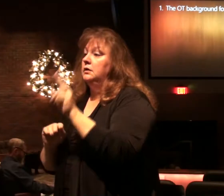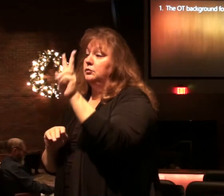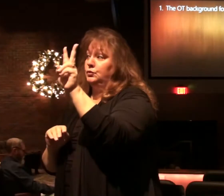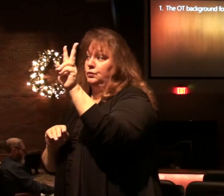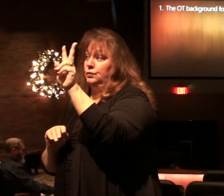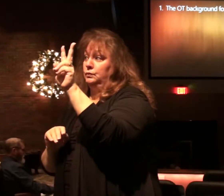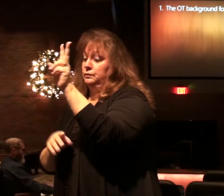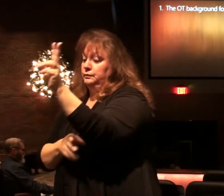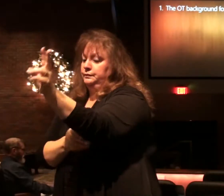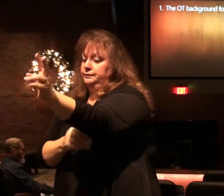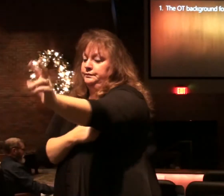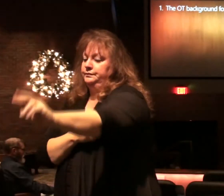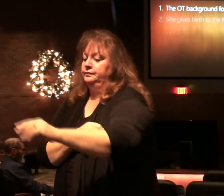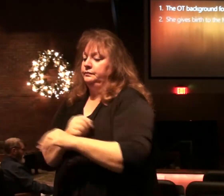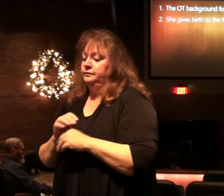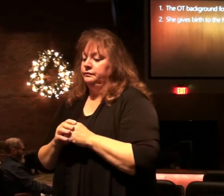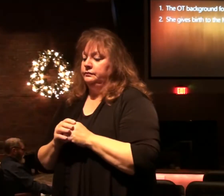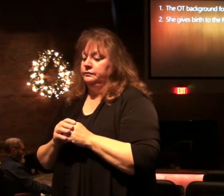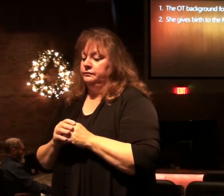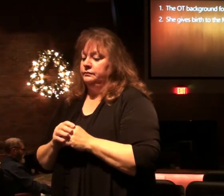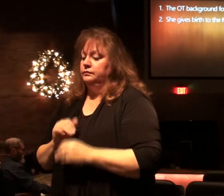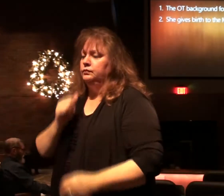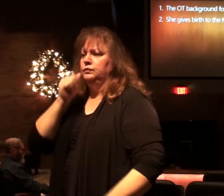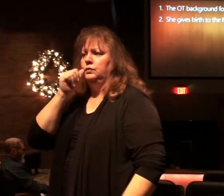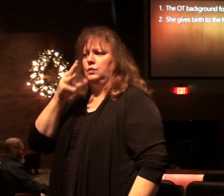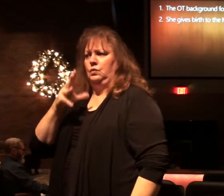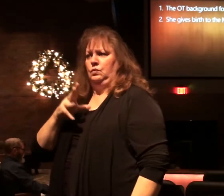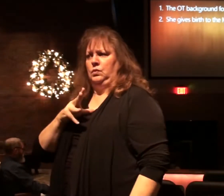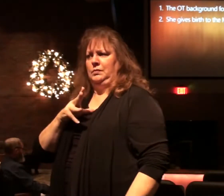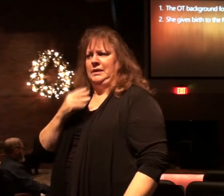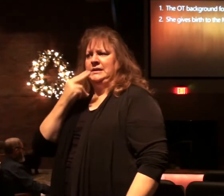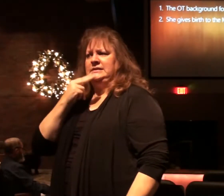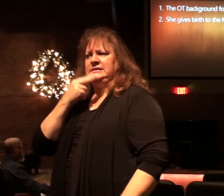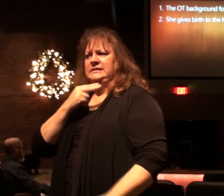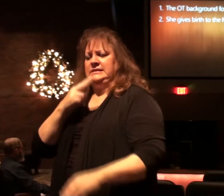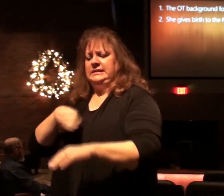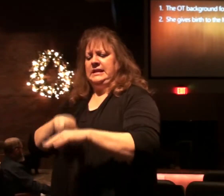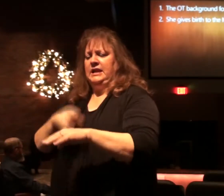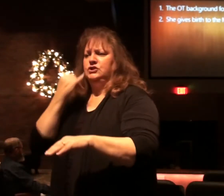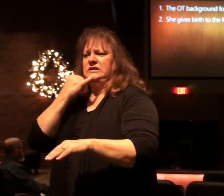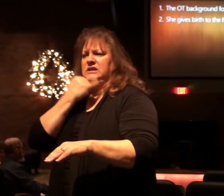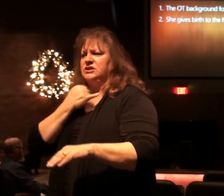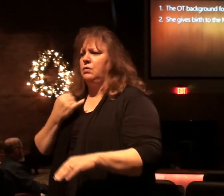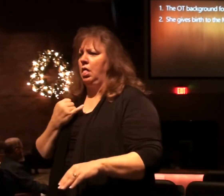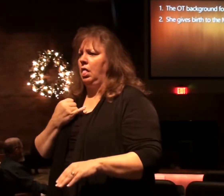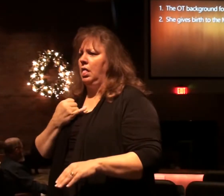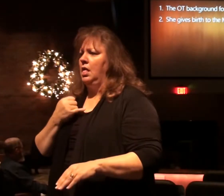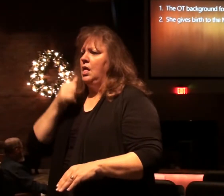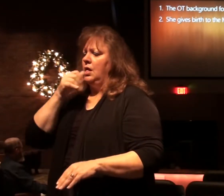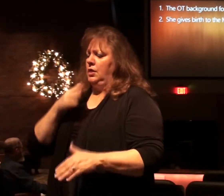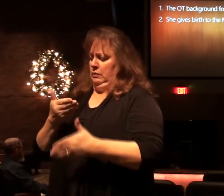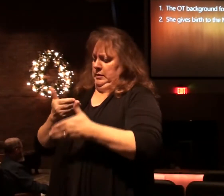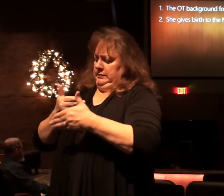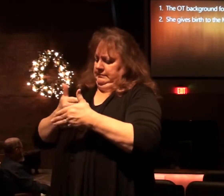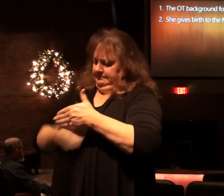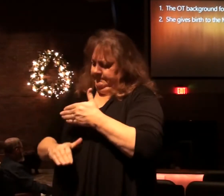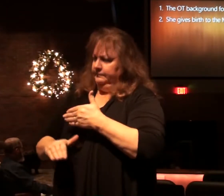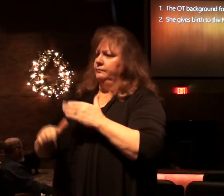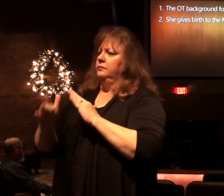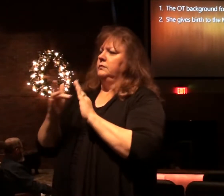reason why I think this woman is the nation Israel is she gives birth to the